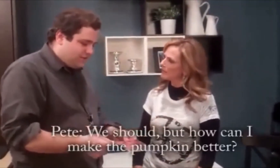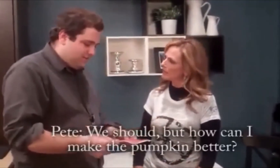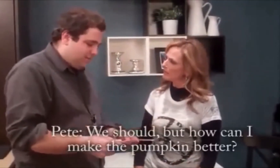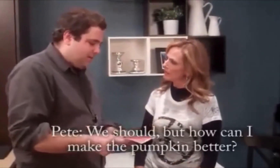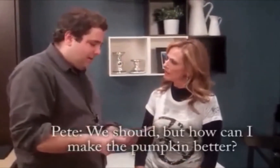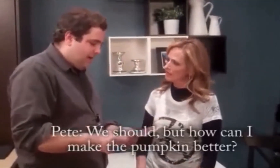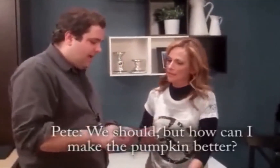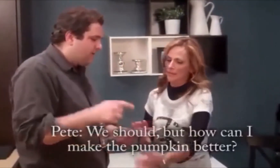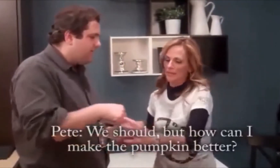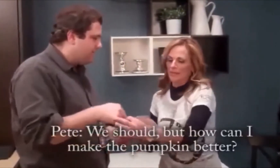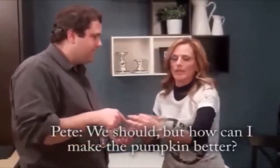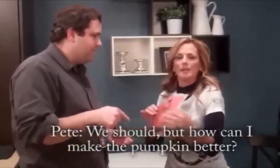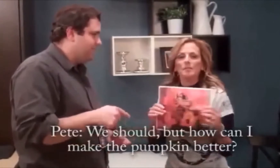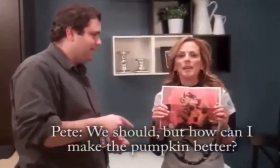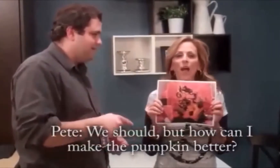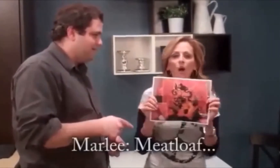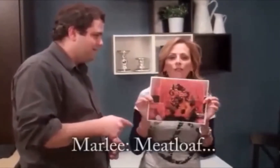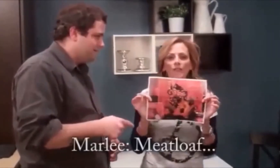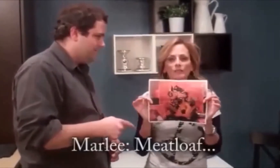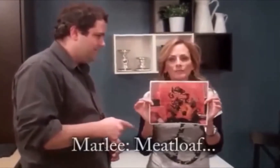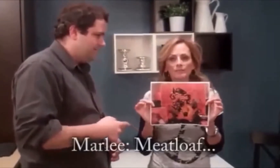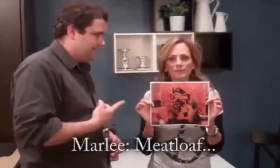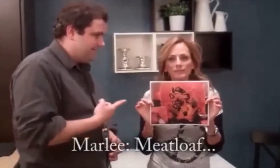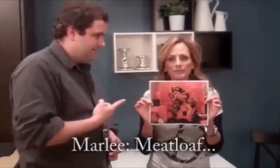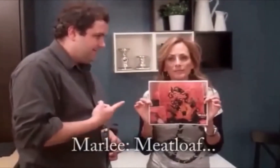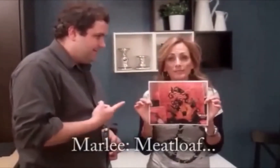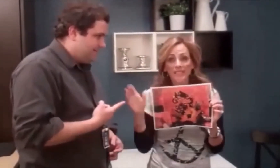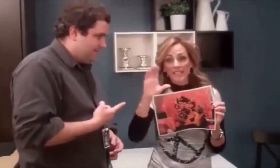We should, but how can I make the pumpkin better? You know?